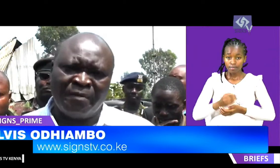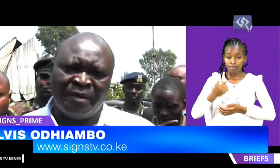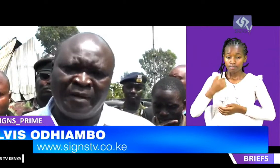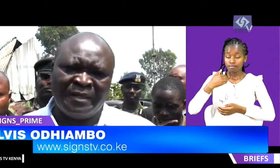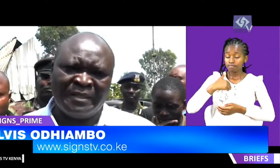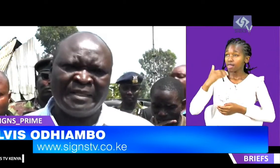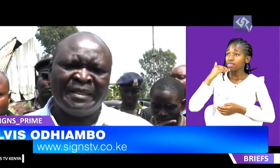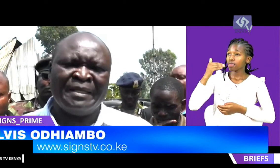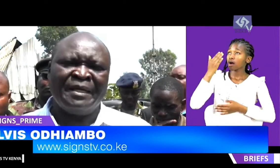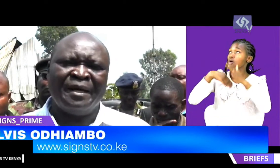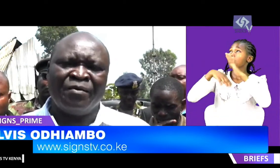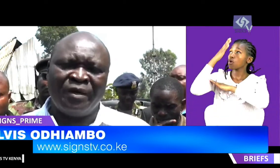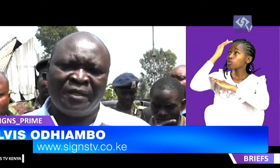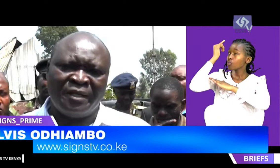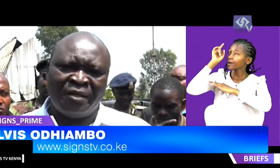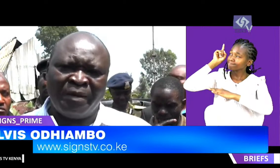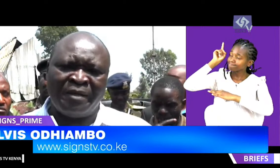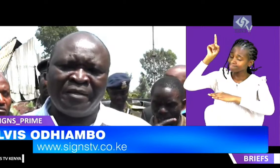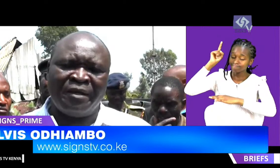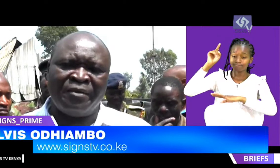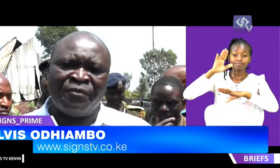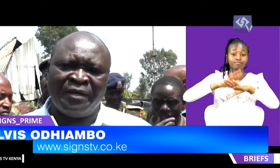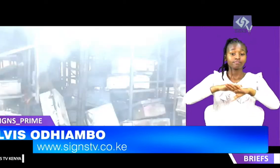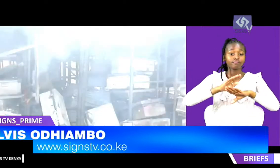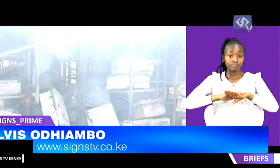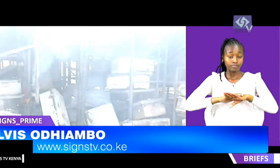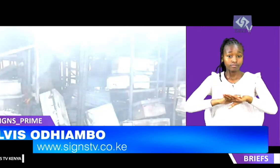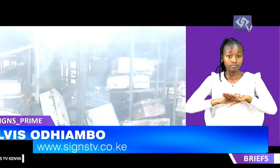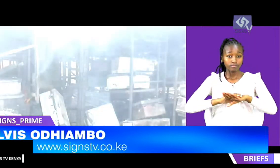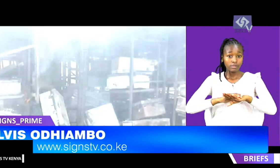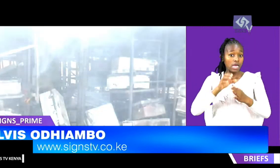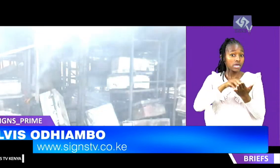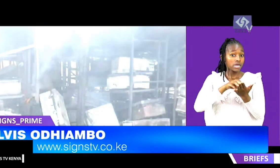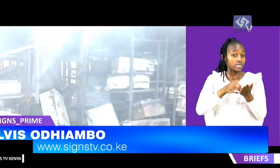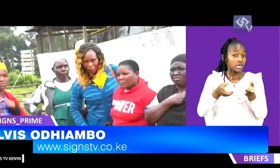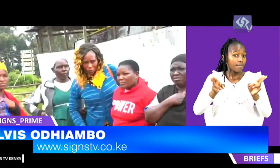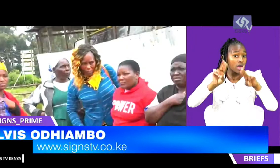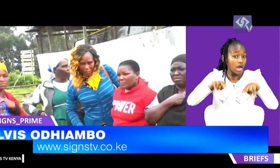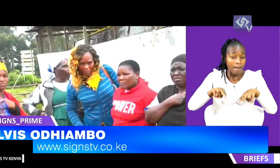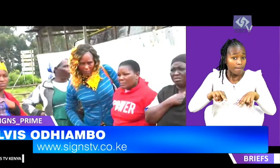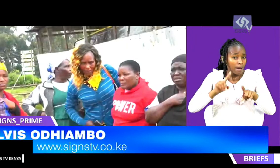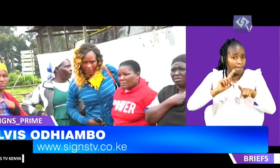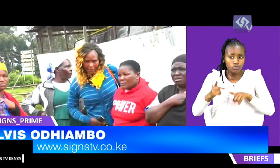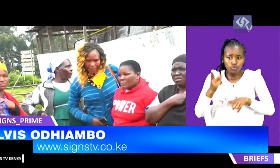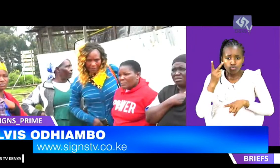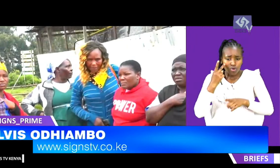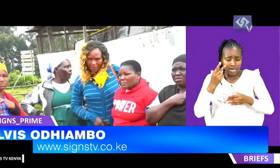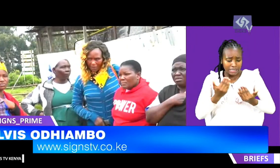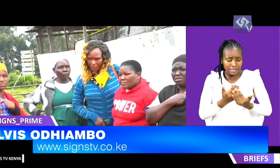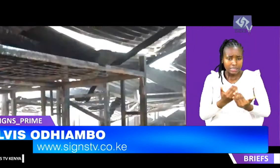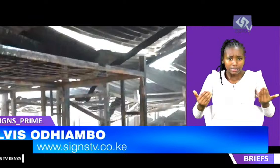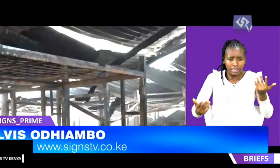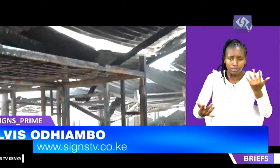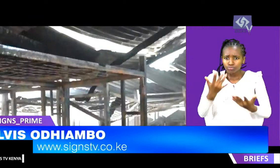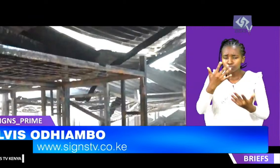mwema. Hakuna kitendo ambacho ilifanyika ya mtoto achomeka kama nini. Ni mali amechomeka, lakini